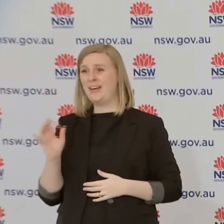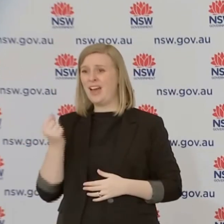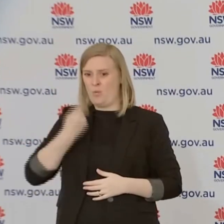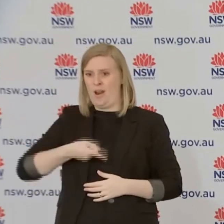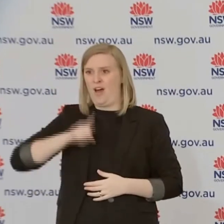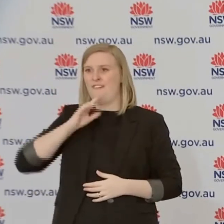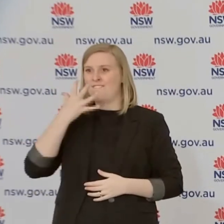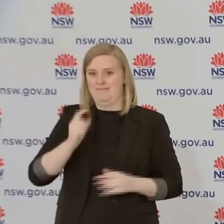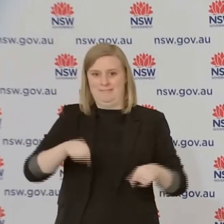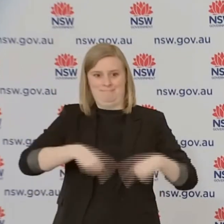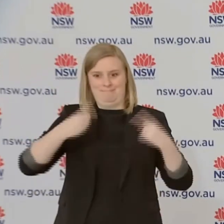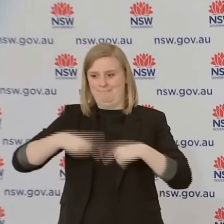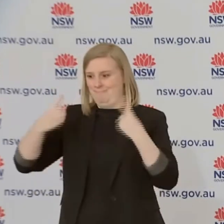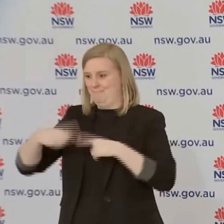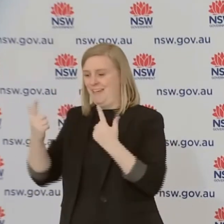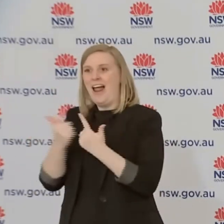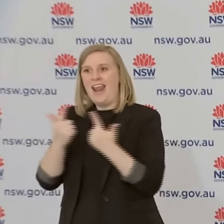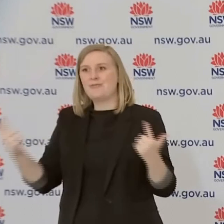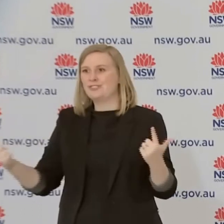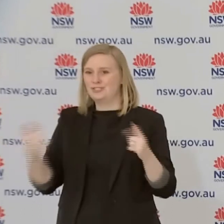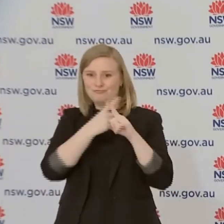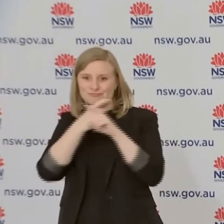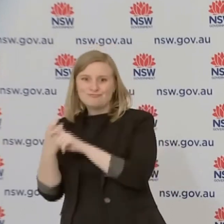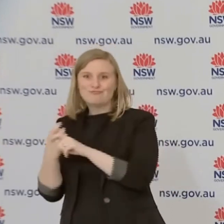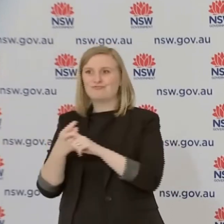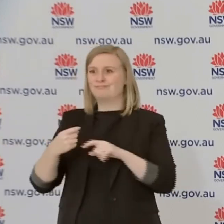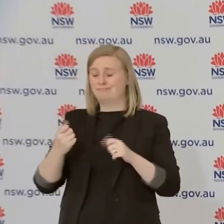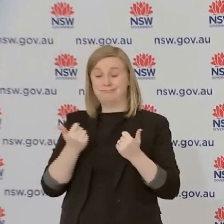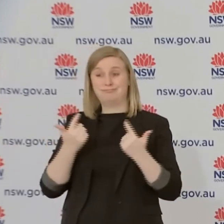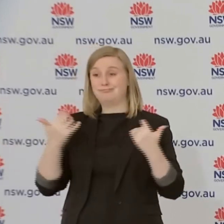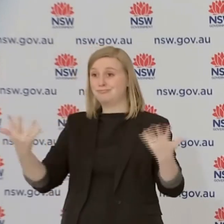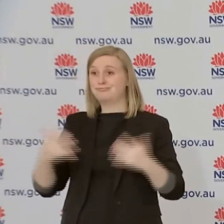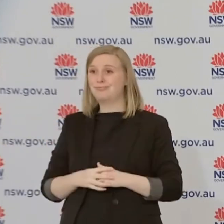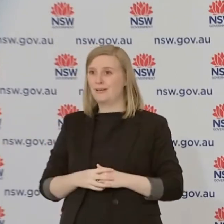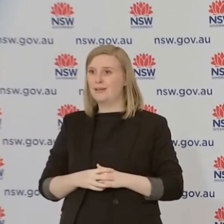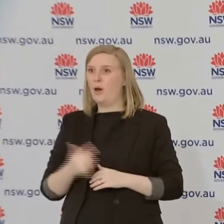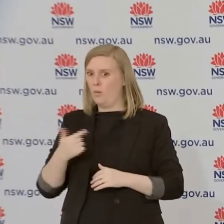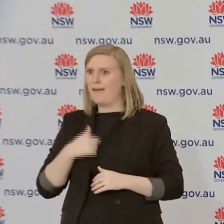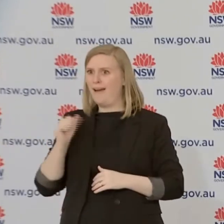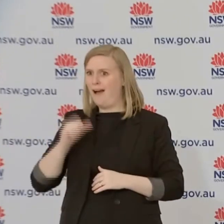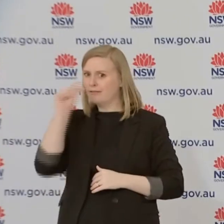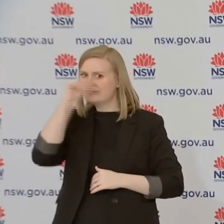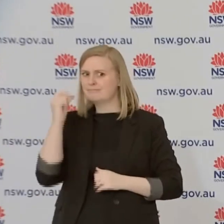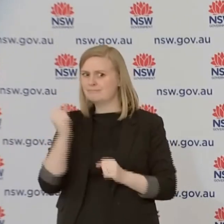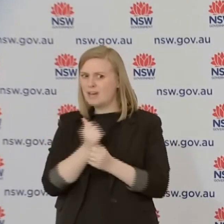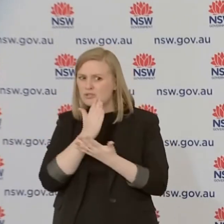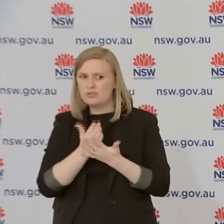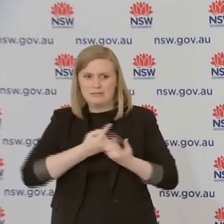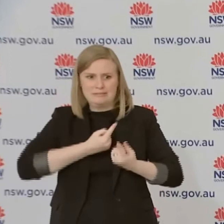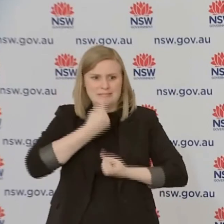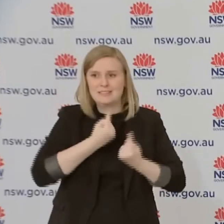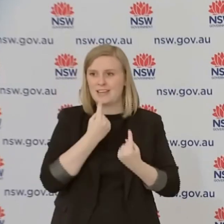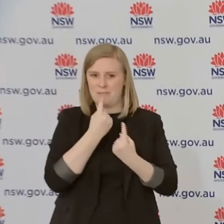their community, and we are making sure that we are talking to them. We also have community leaders that we've reached out